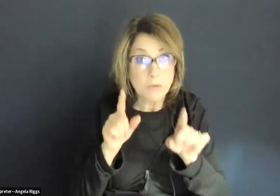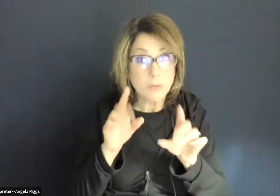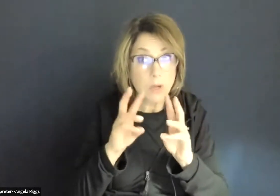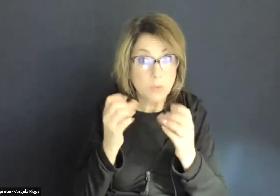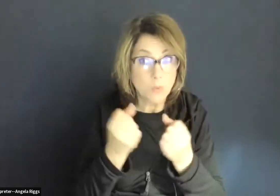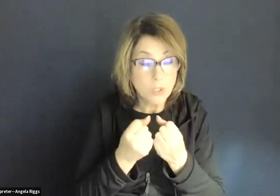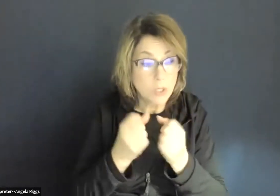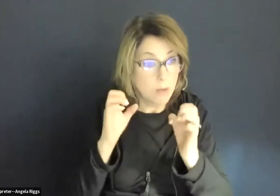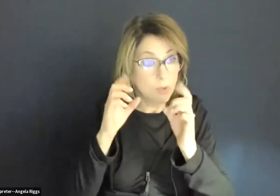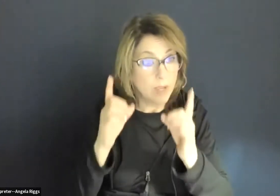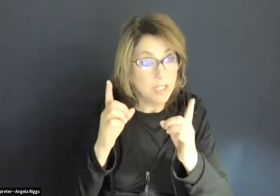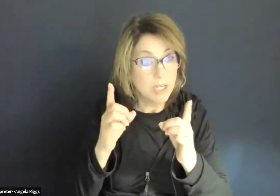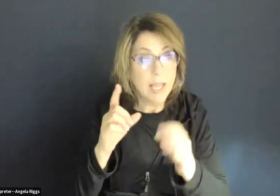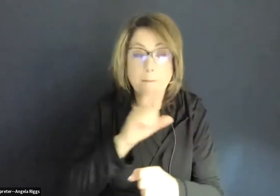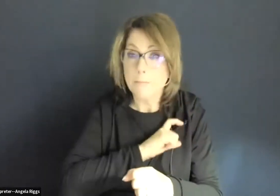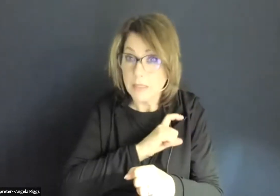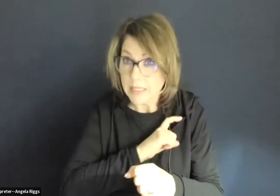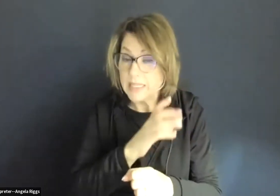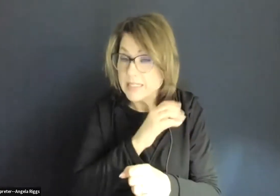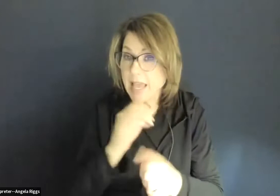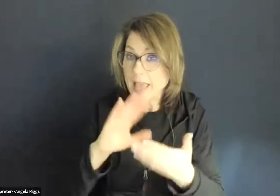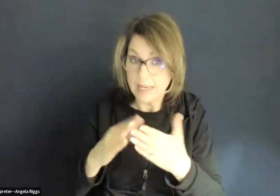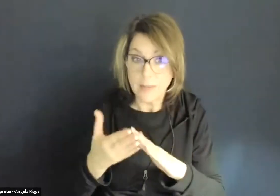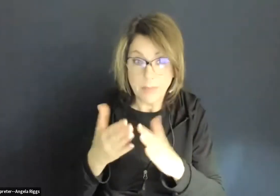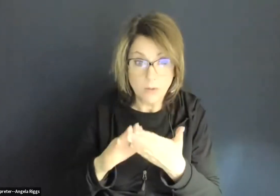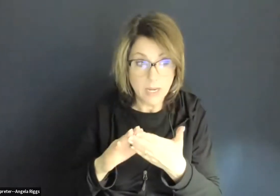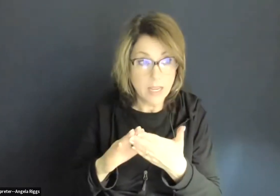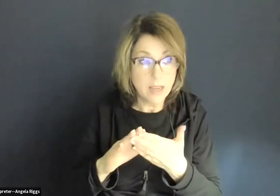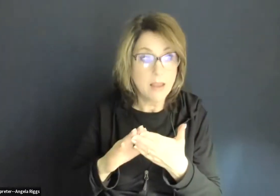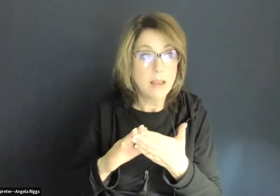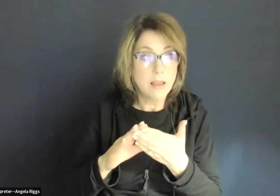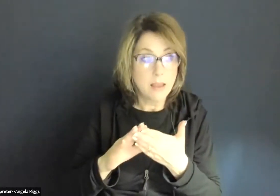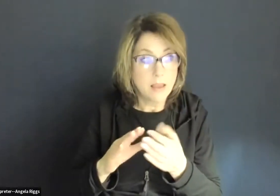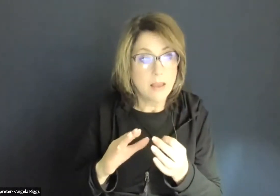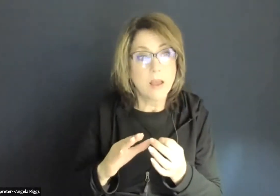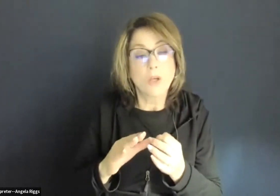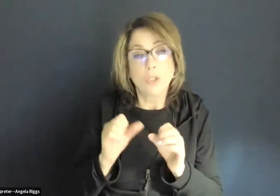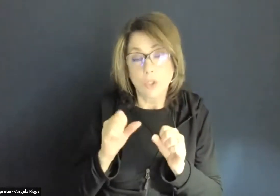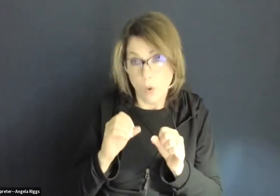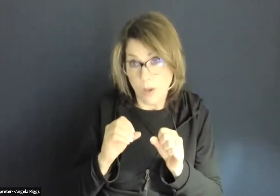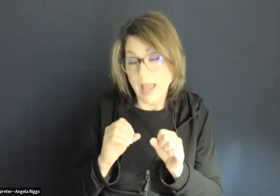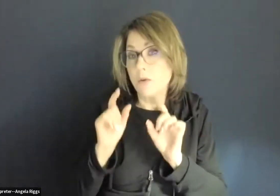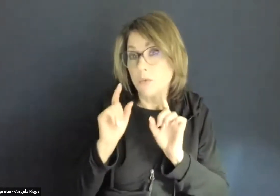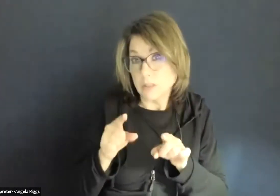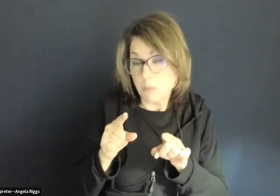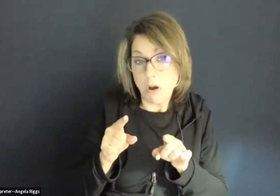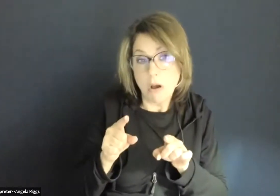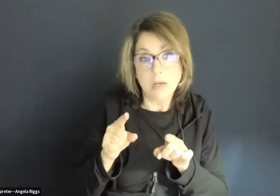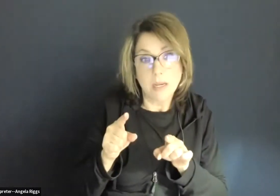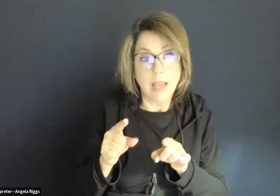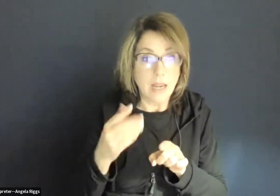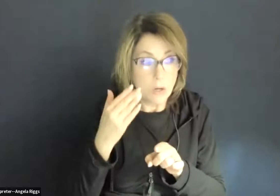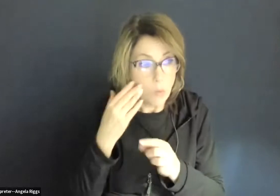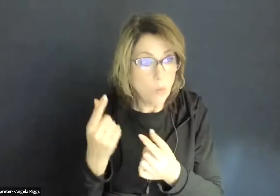to educate police and the community on how to prepare for and respond to potentially dangerous